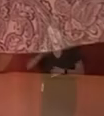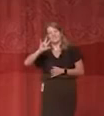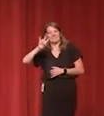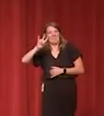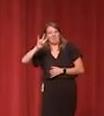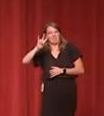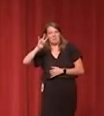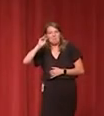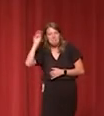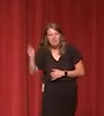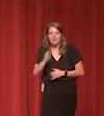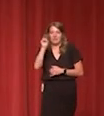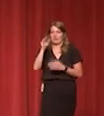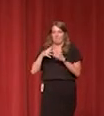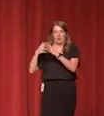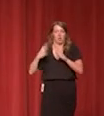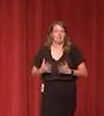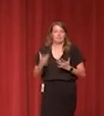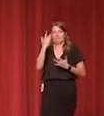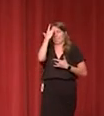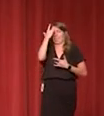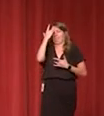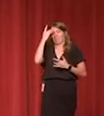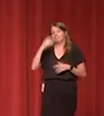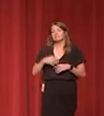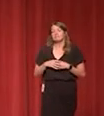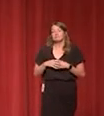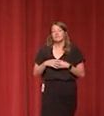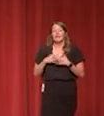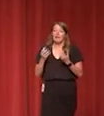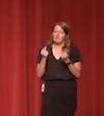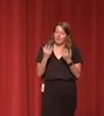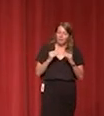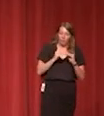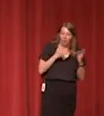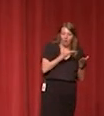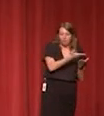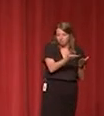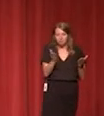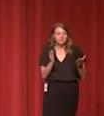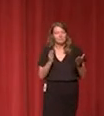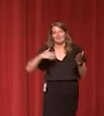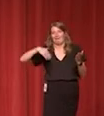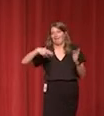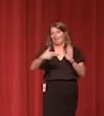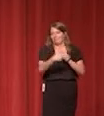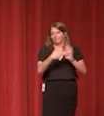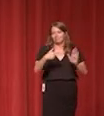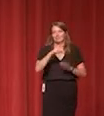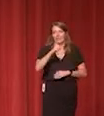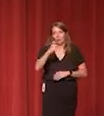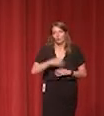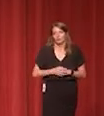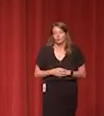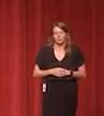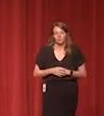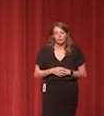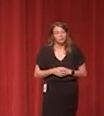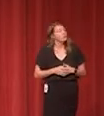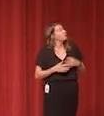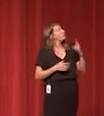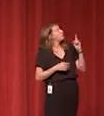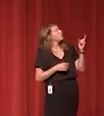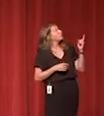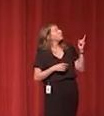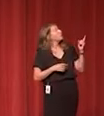million Americans with this disease, and there are many more who are undiagnosed. So this is really an underestimate of the